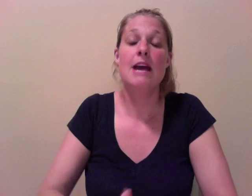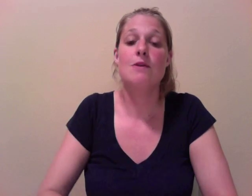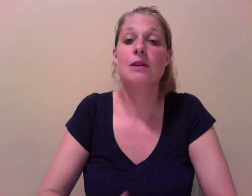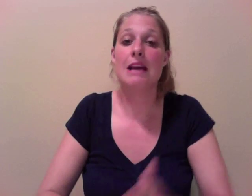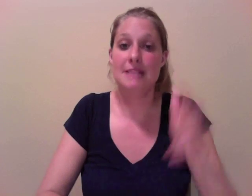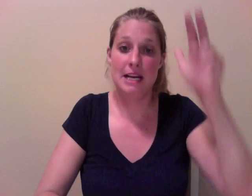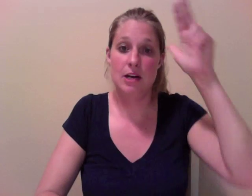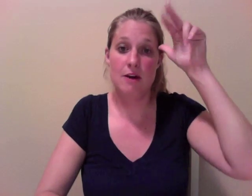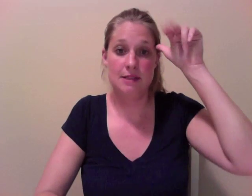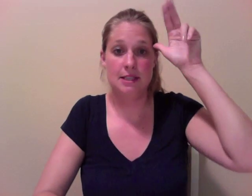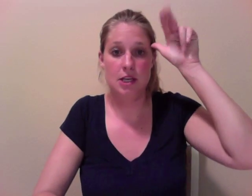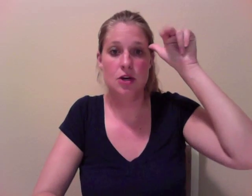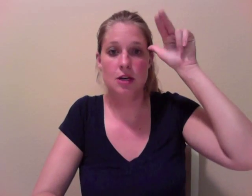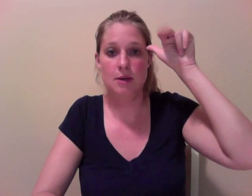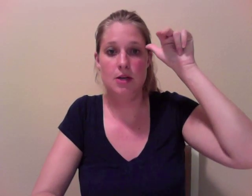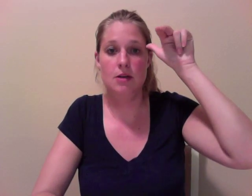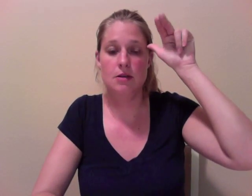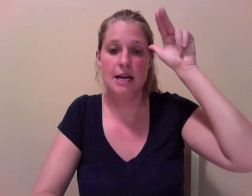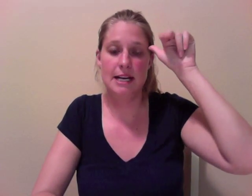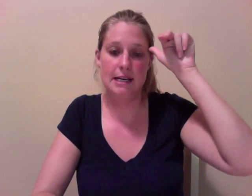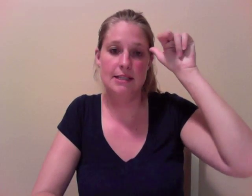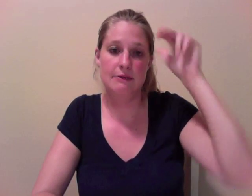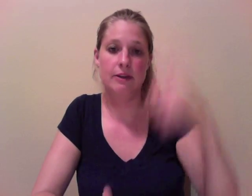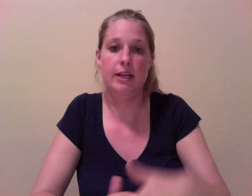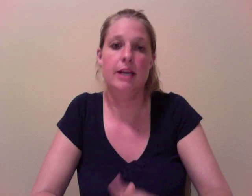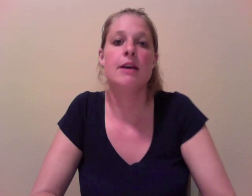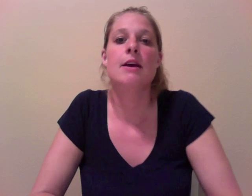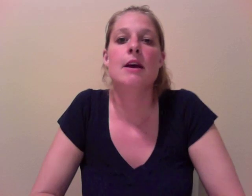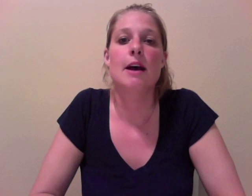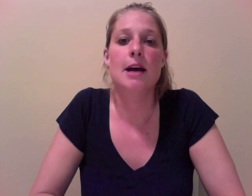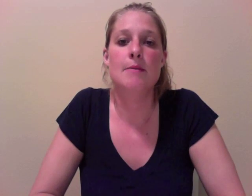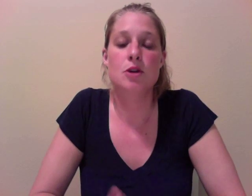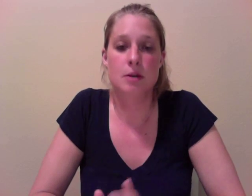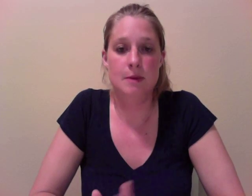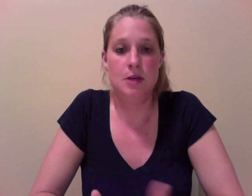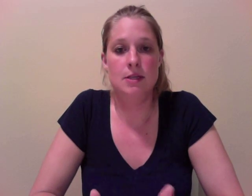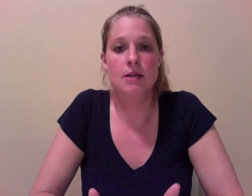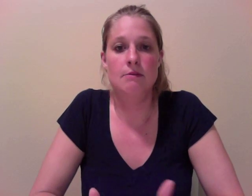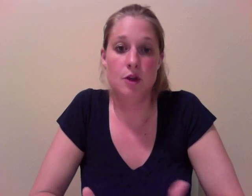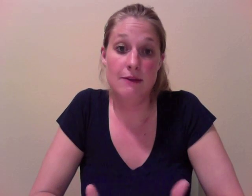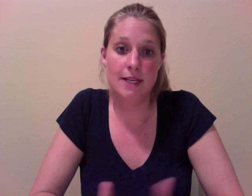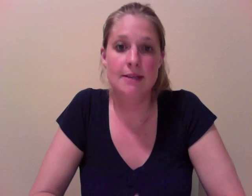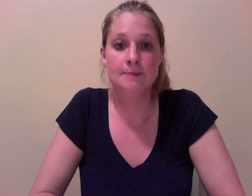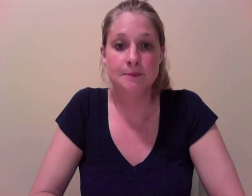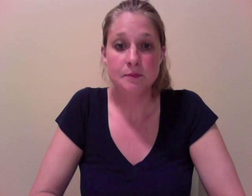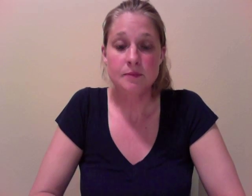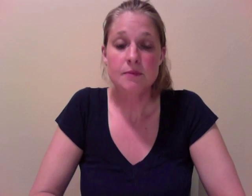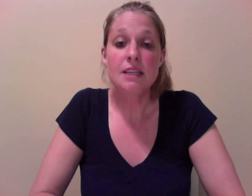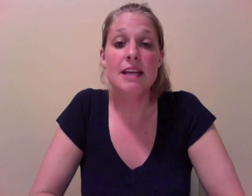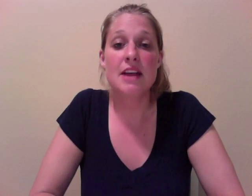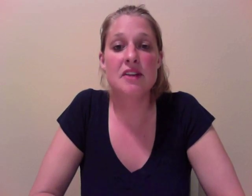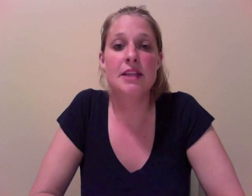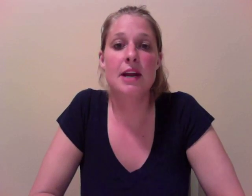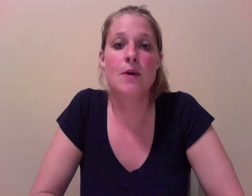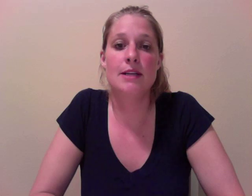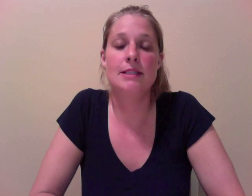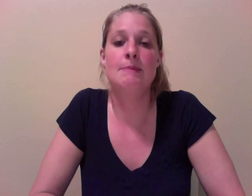you're left-handed, obviously you're going to be signing it differently. You're going to be using your left hand. The other thing that I wanted to